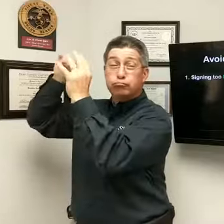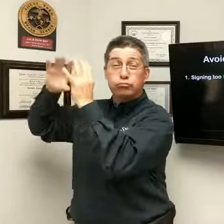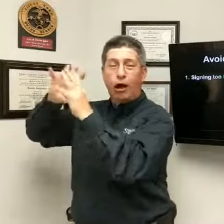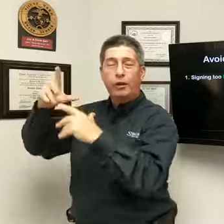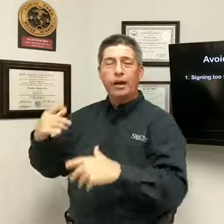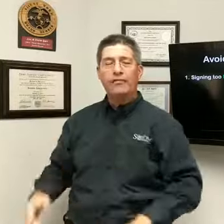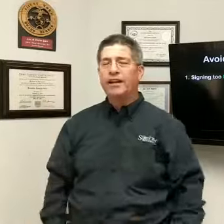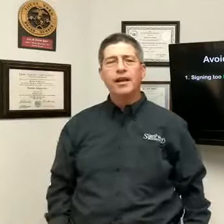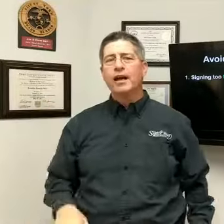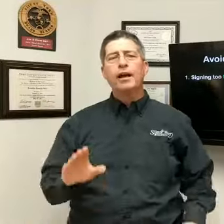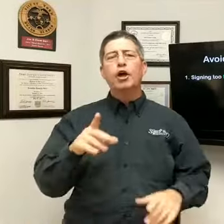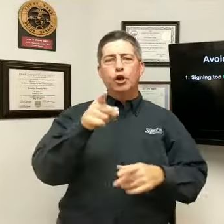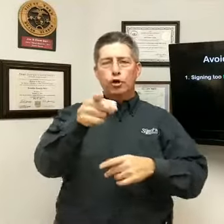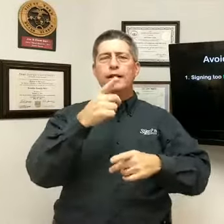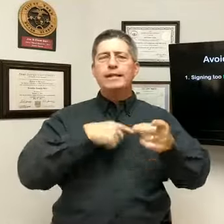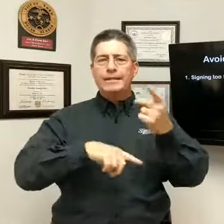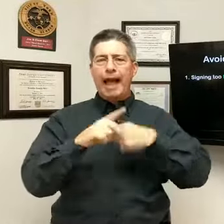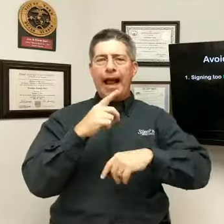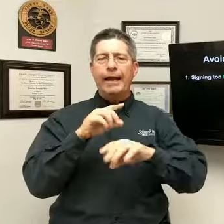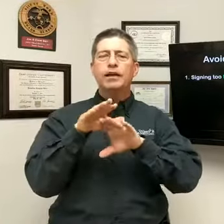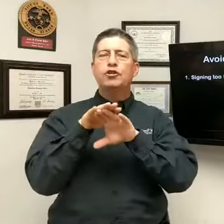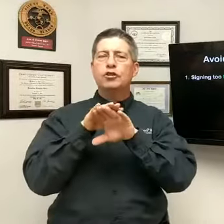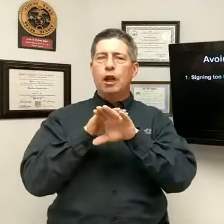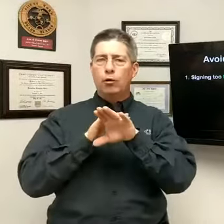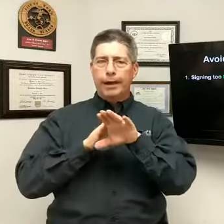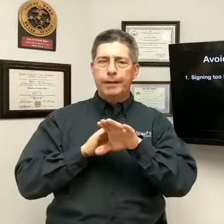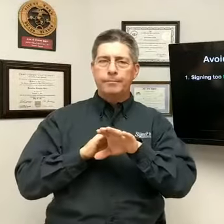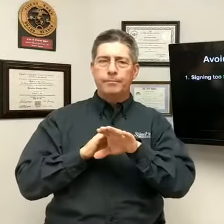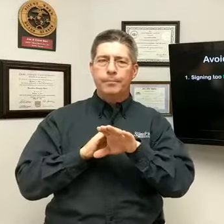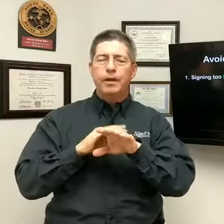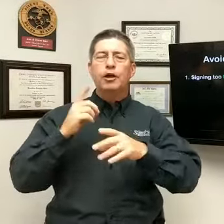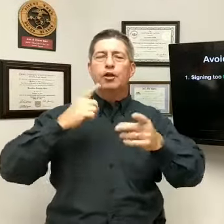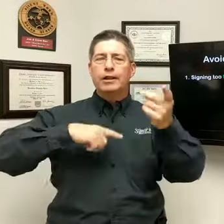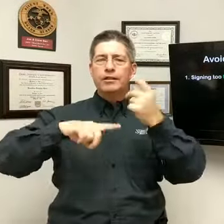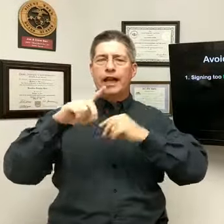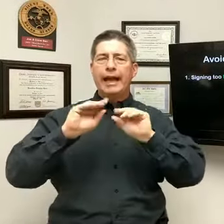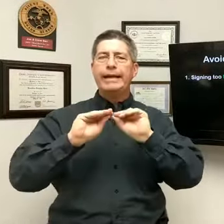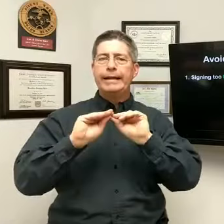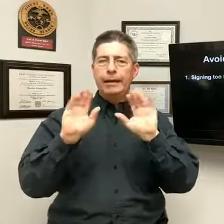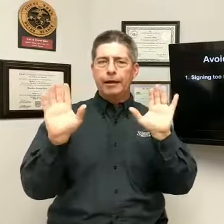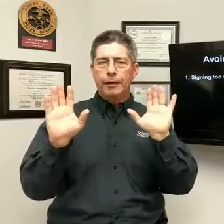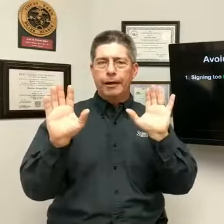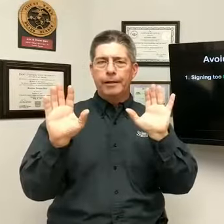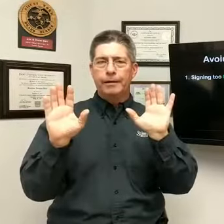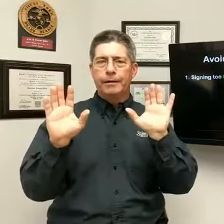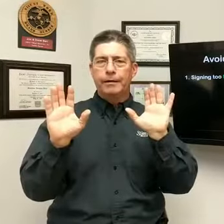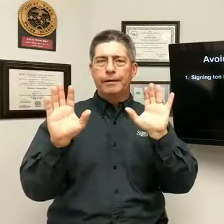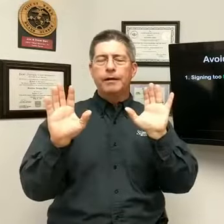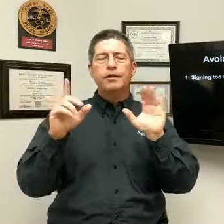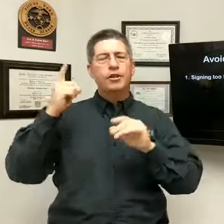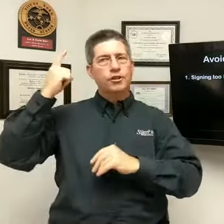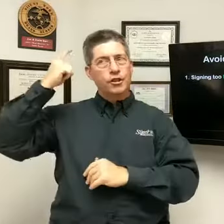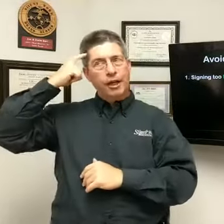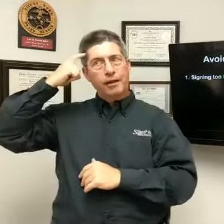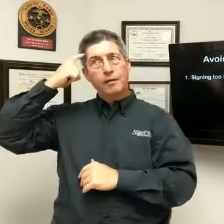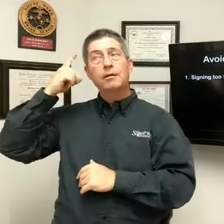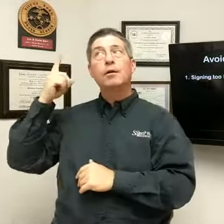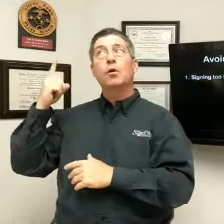talking really fast. You can sign slowly. You can sign clearly. Just think, what's